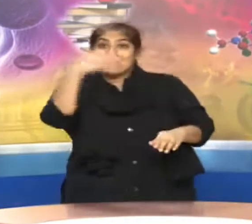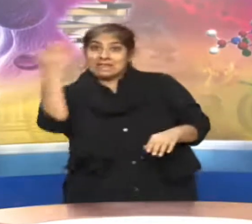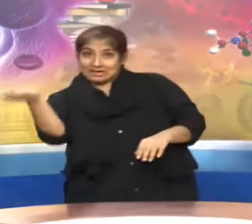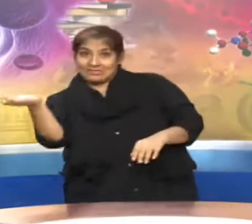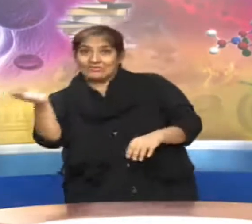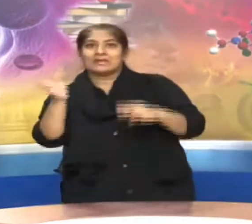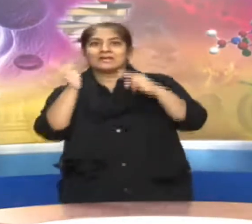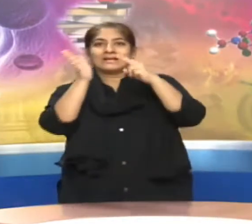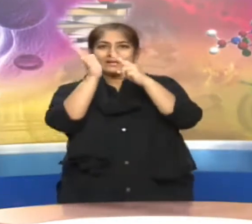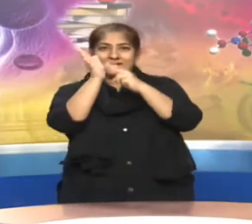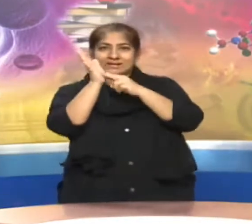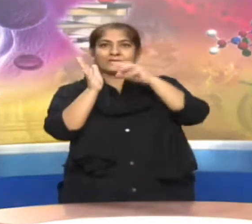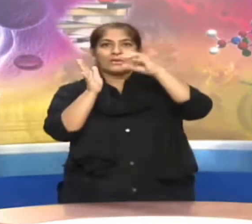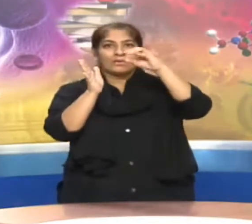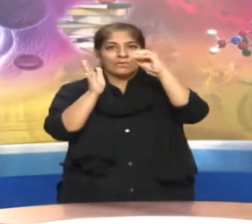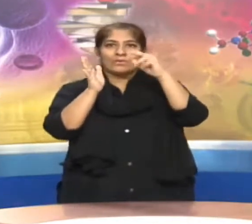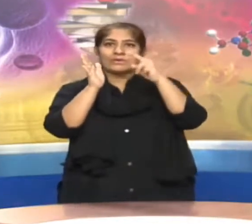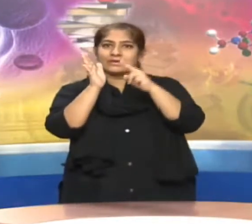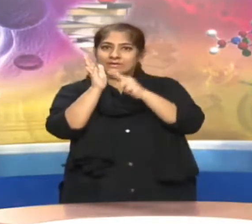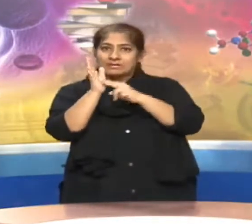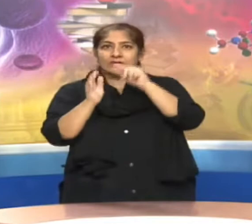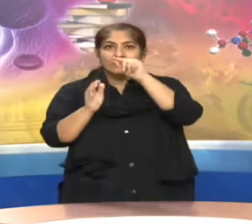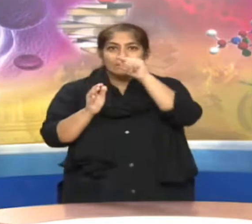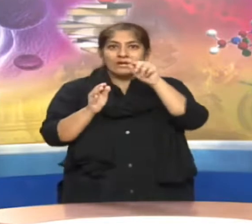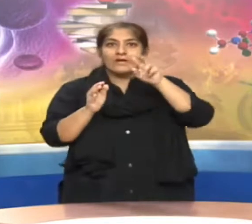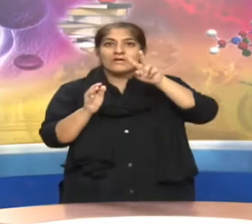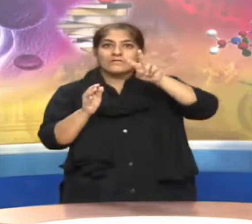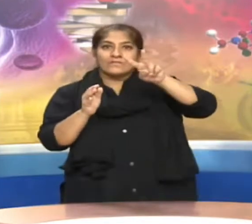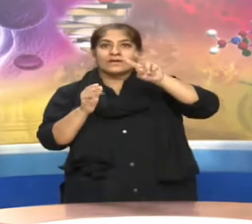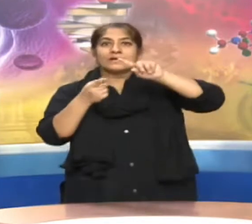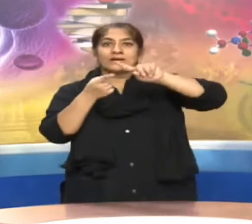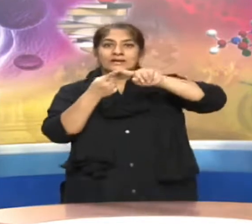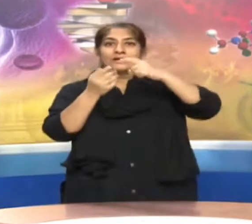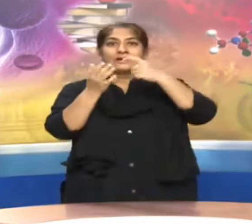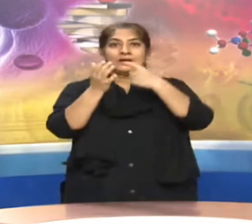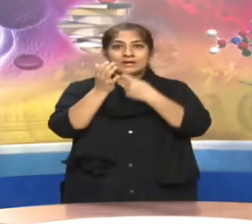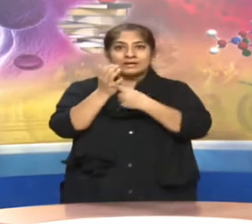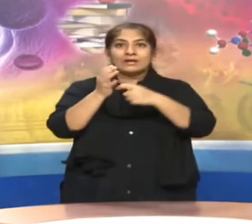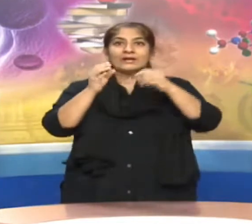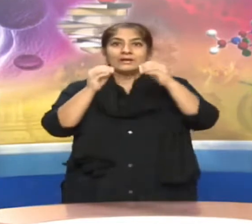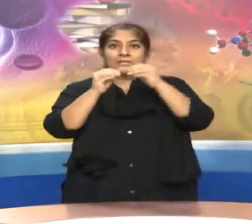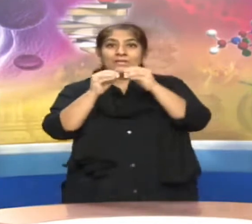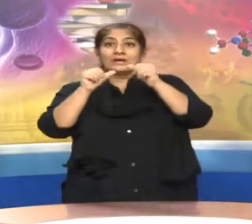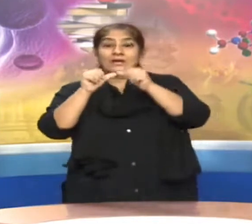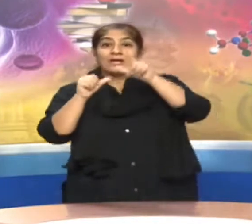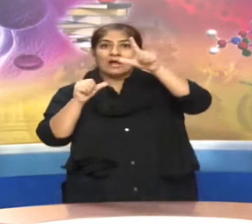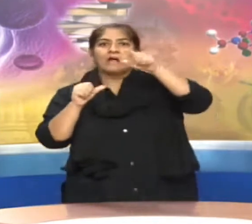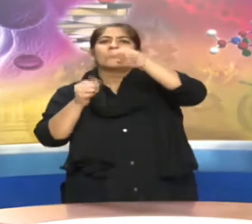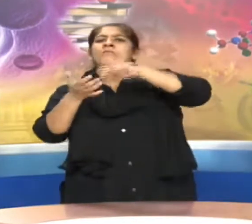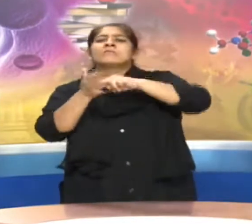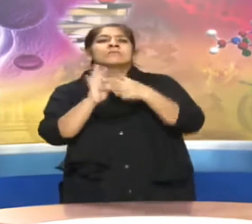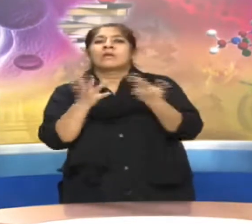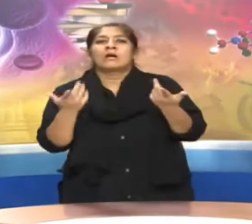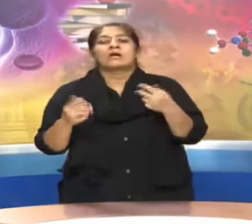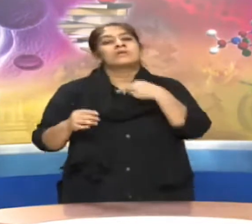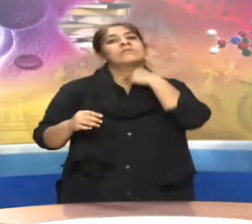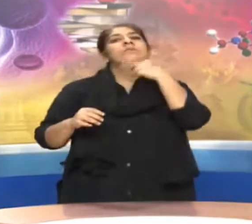party, any meeting, the communication that is we all do, that is verbal communication. And